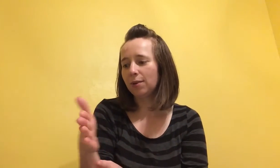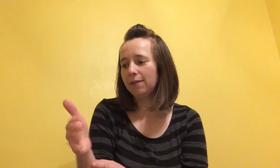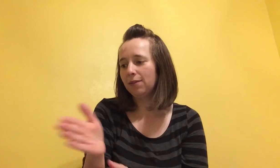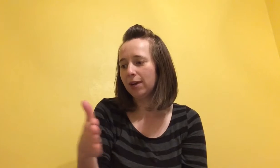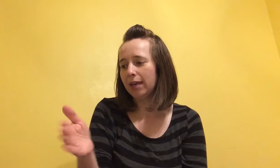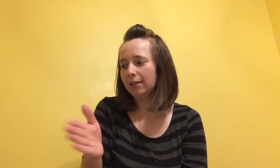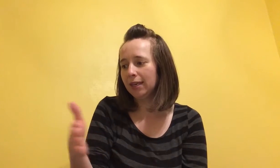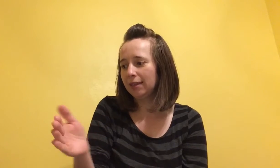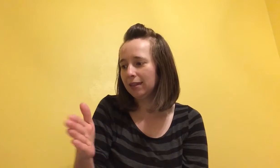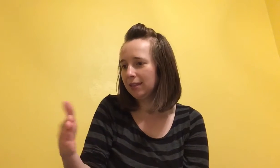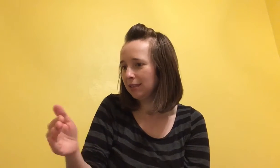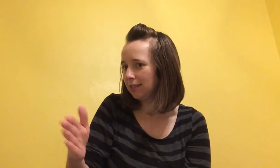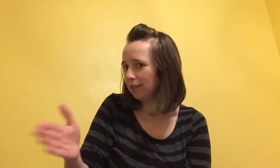wave your hand like this.